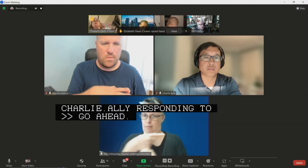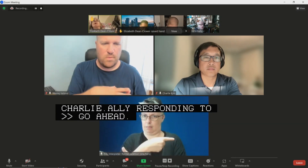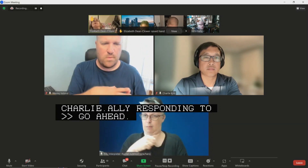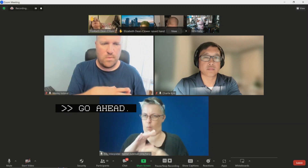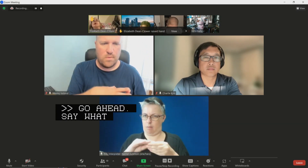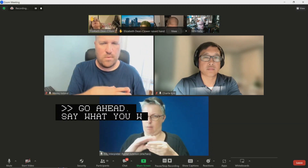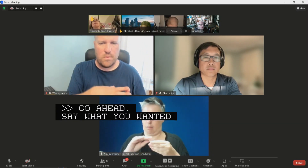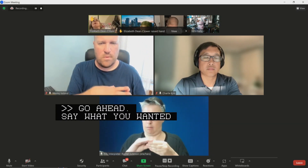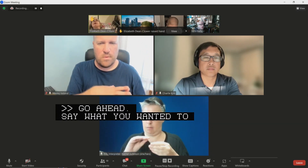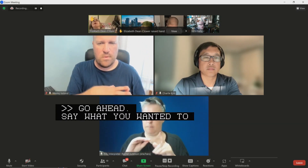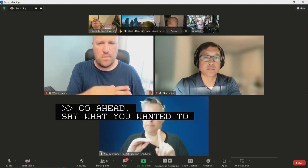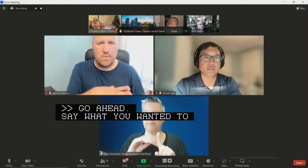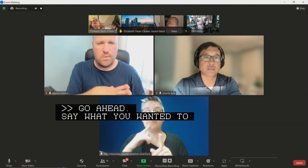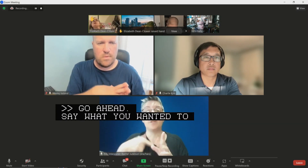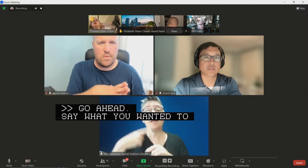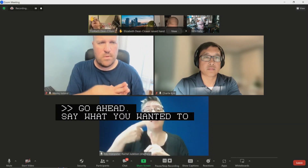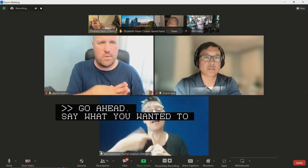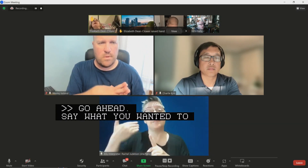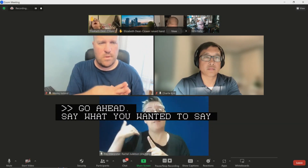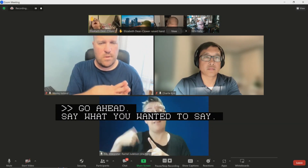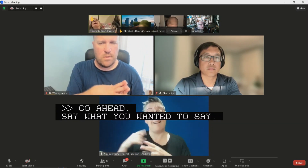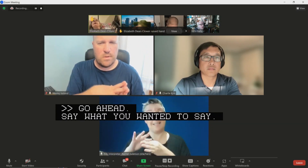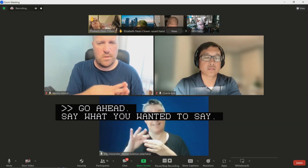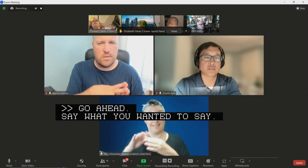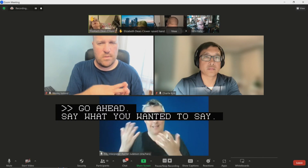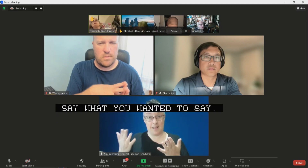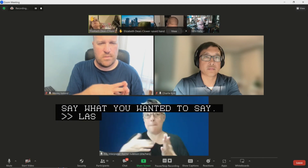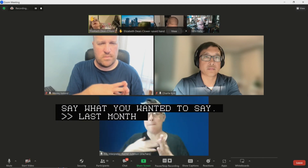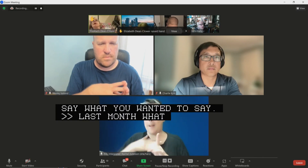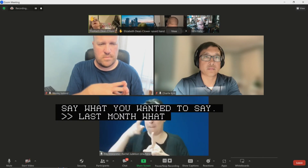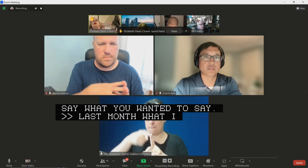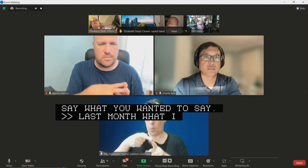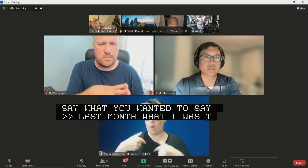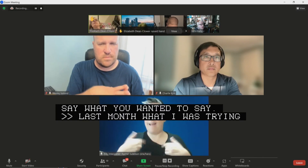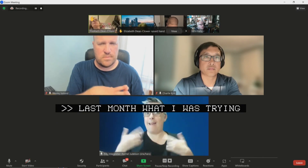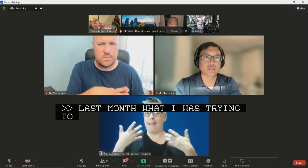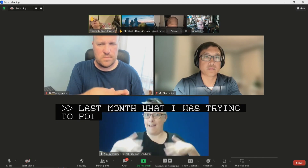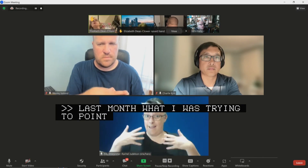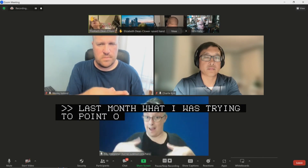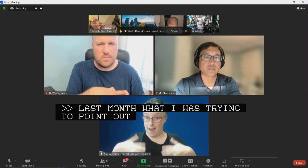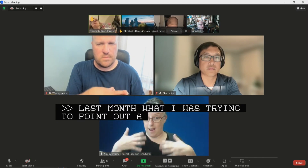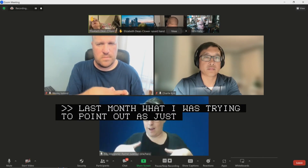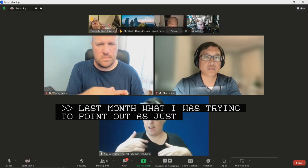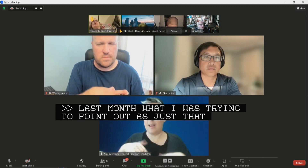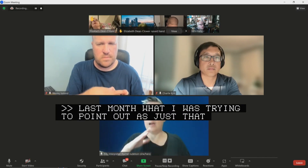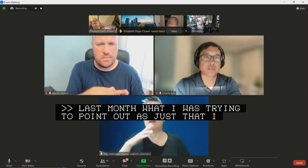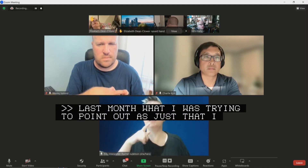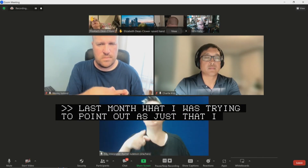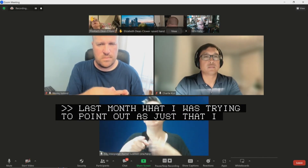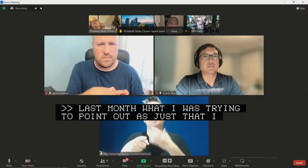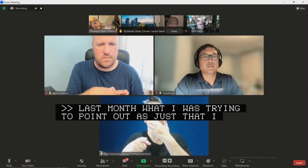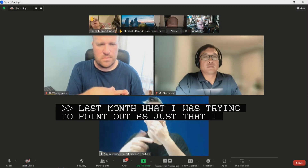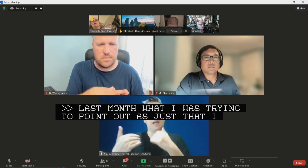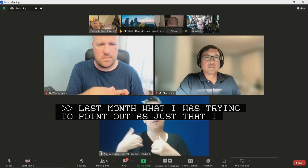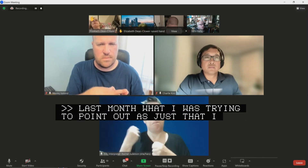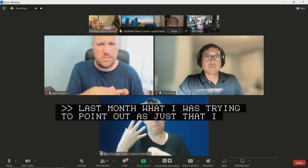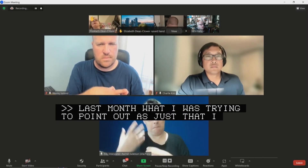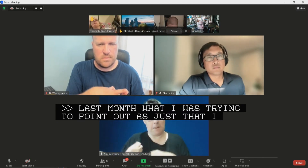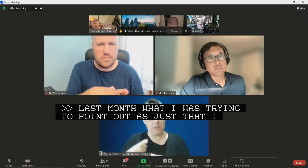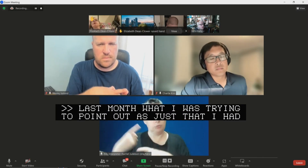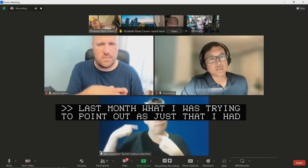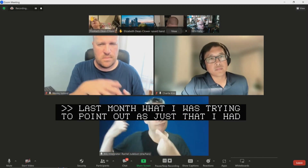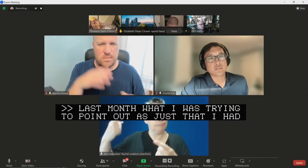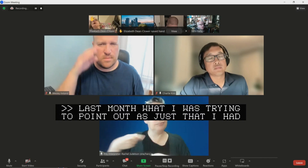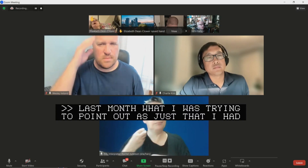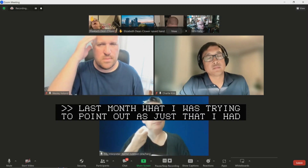Last month, what I was trying to point out was just that I've been broached over the years by a couple of